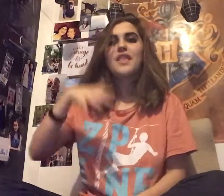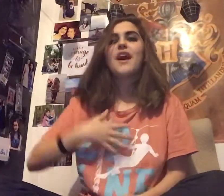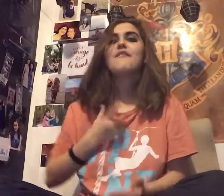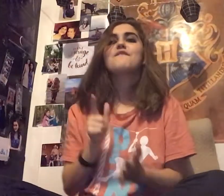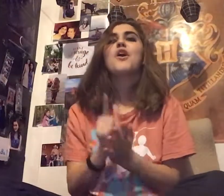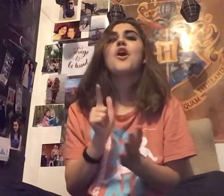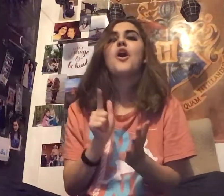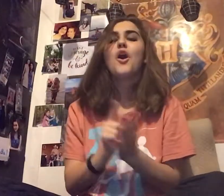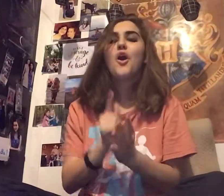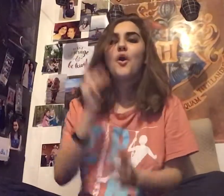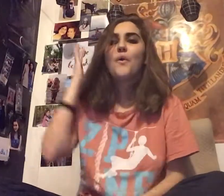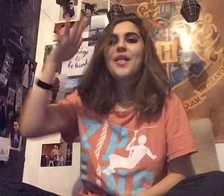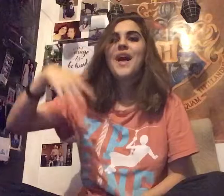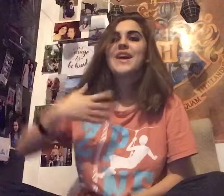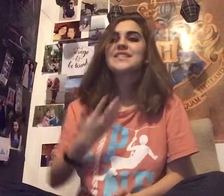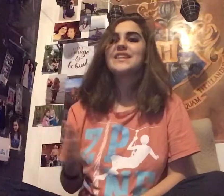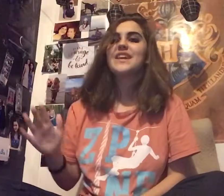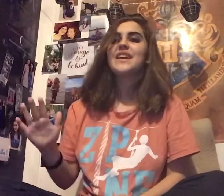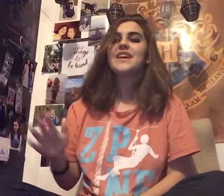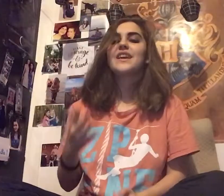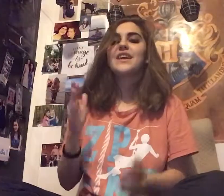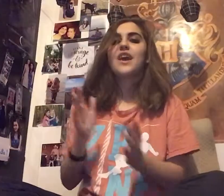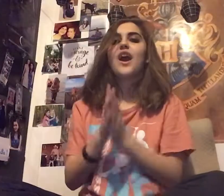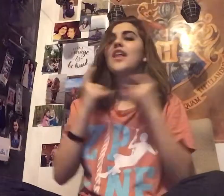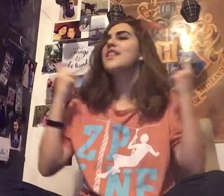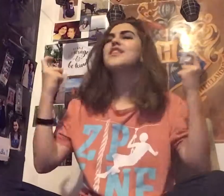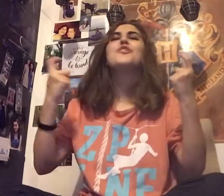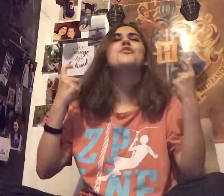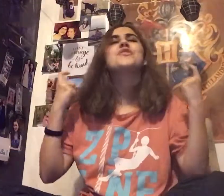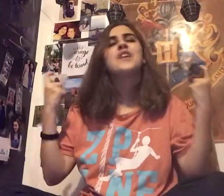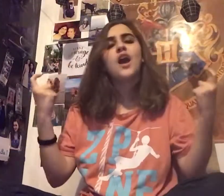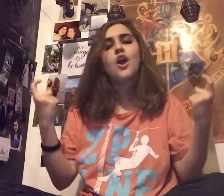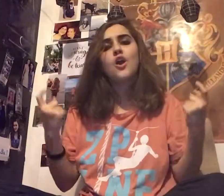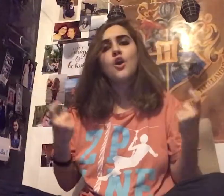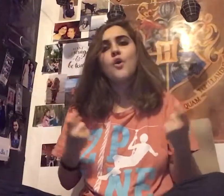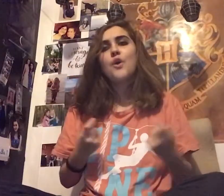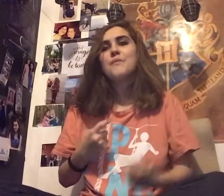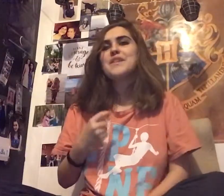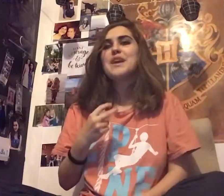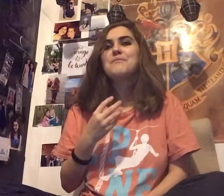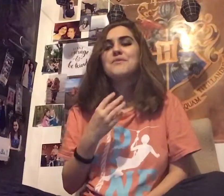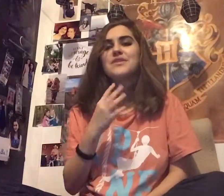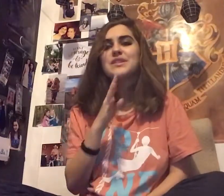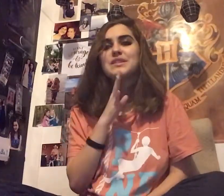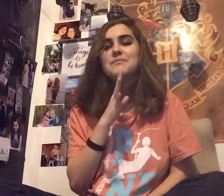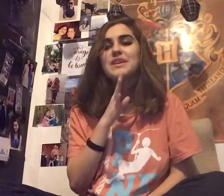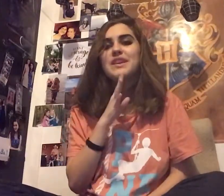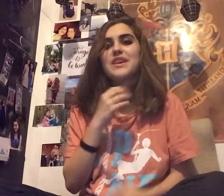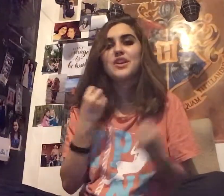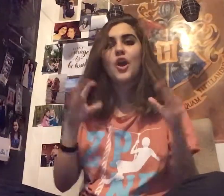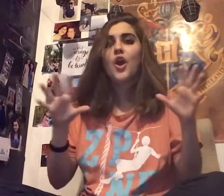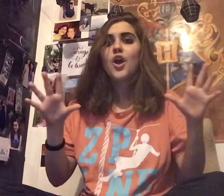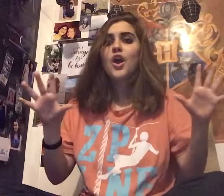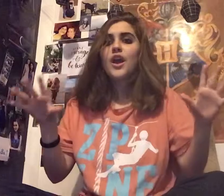I fall? Will I sing hallelujah? Will I be able to speak at all? I